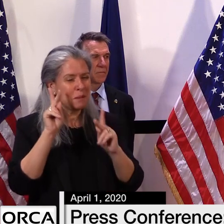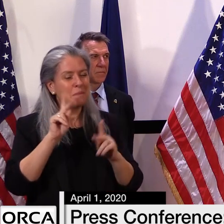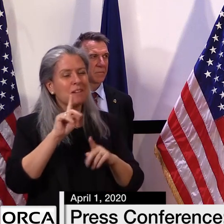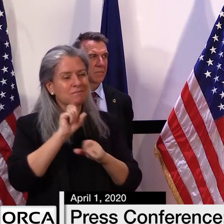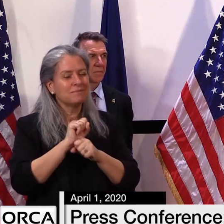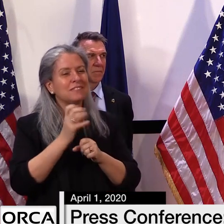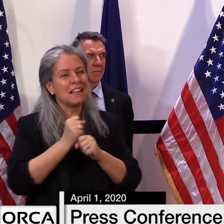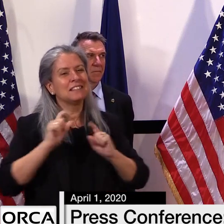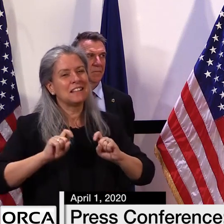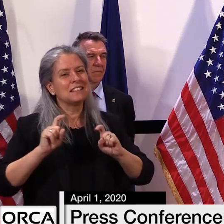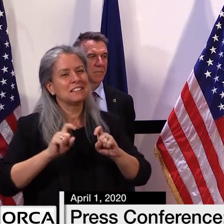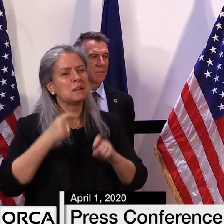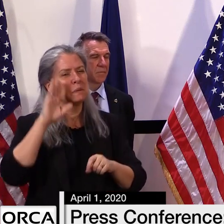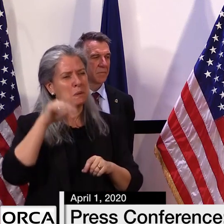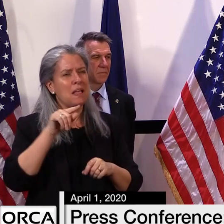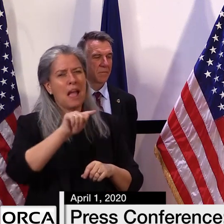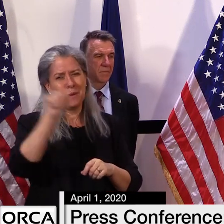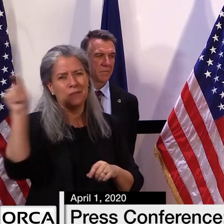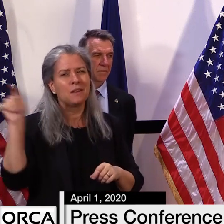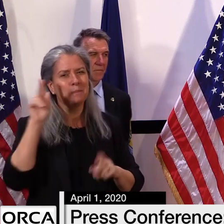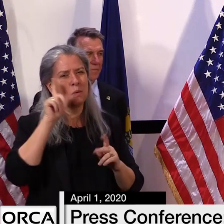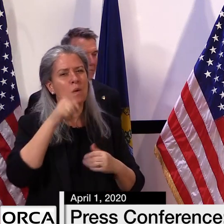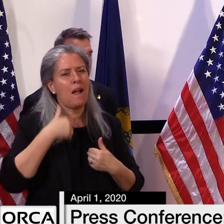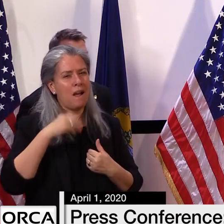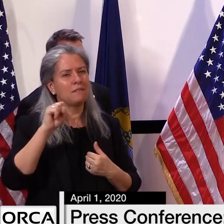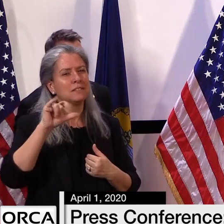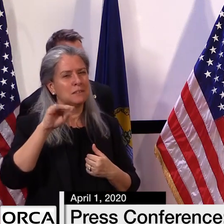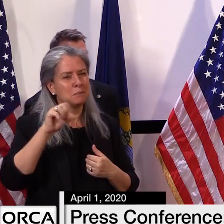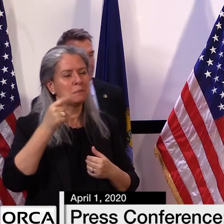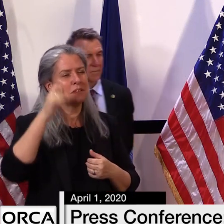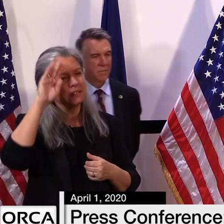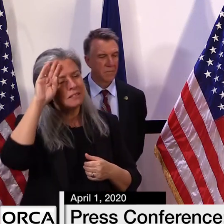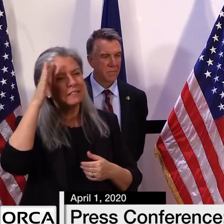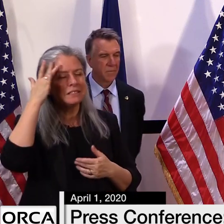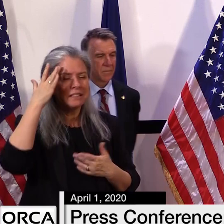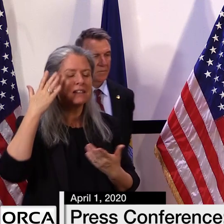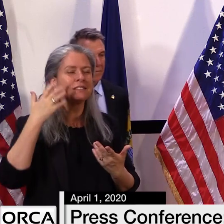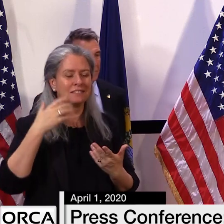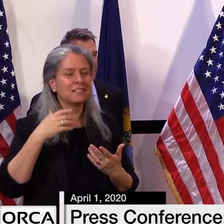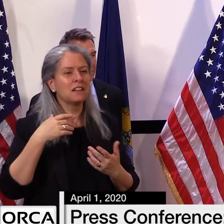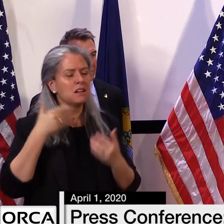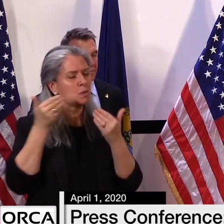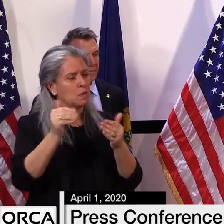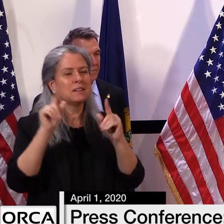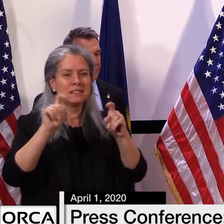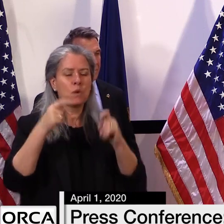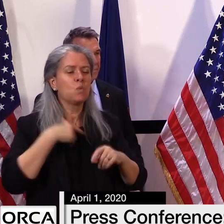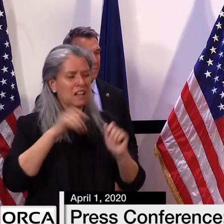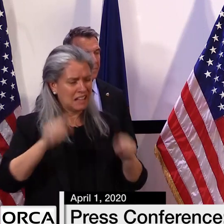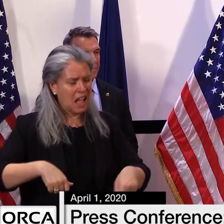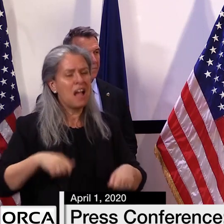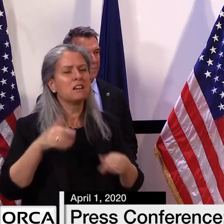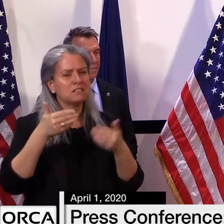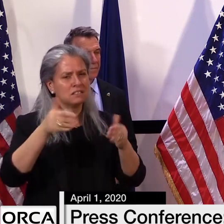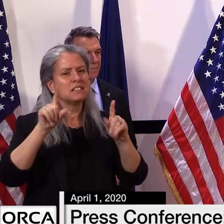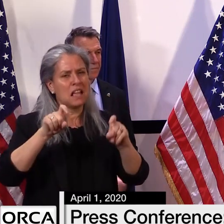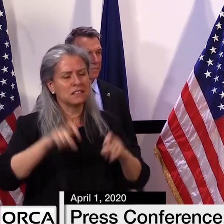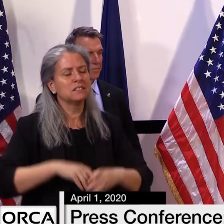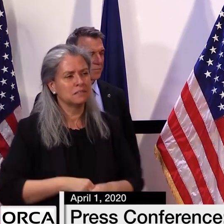are tested, because I know that they are out there. And they should just know that we have the capacity to test